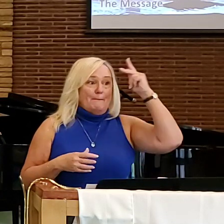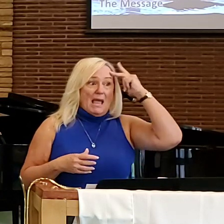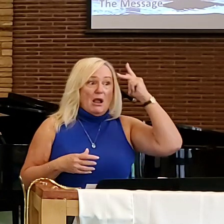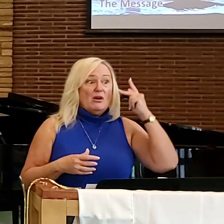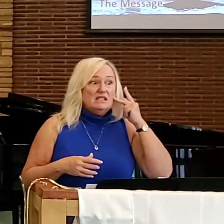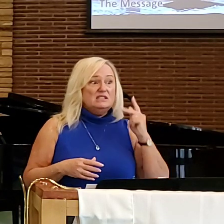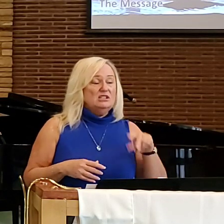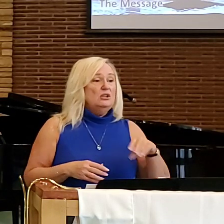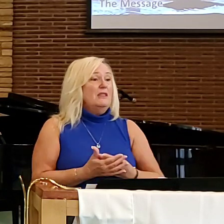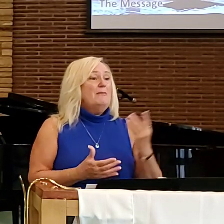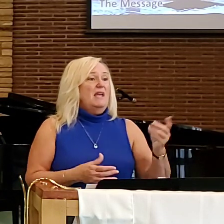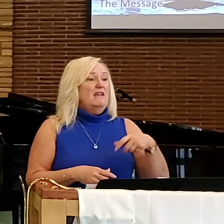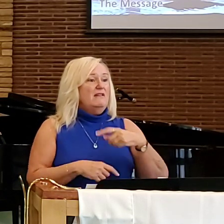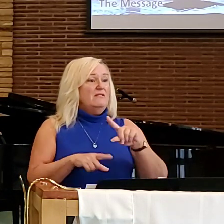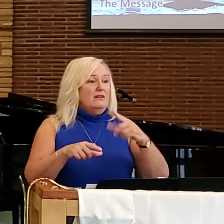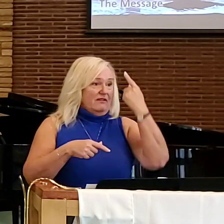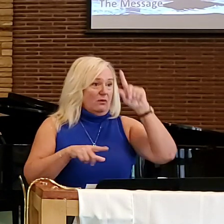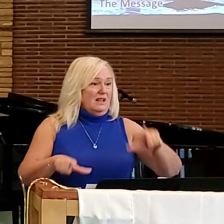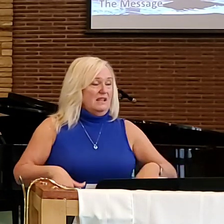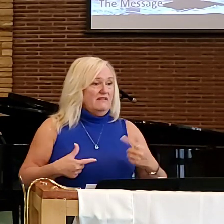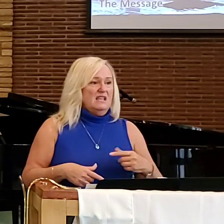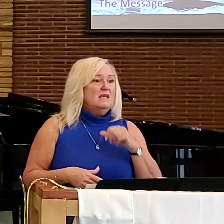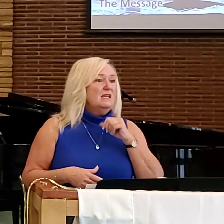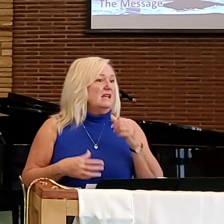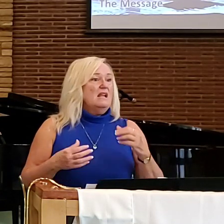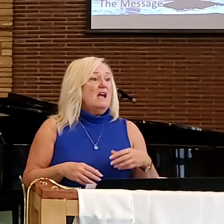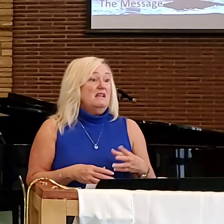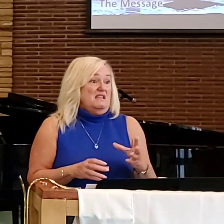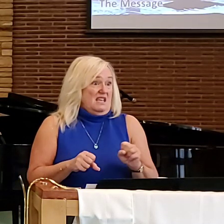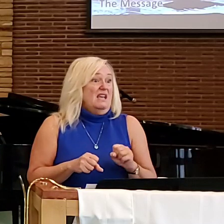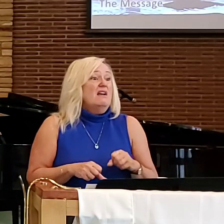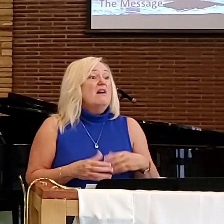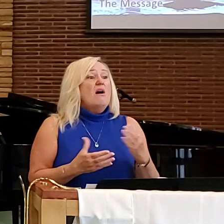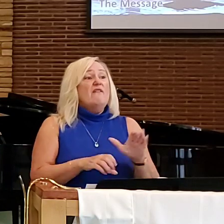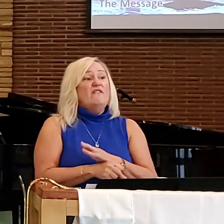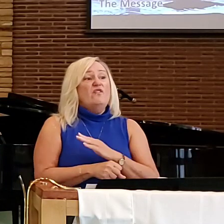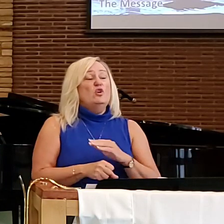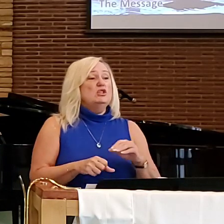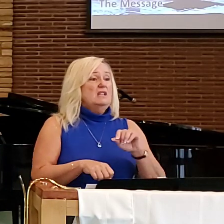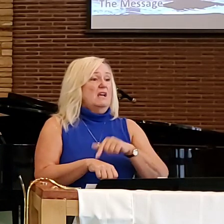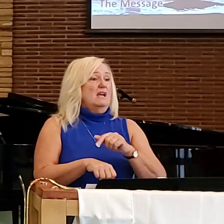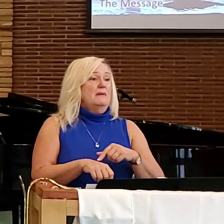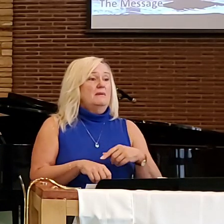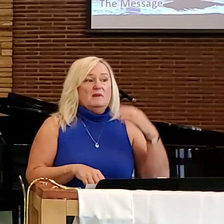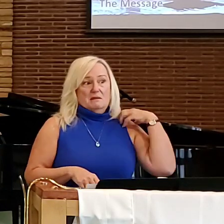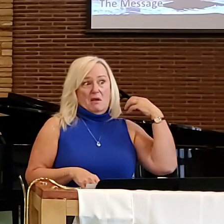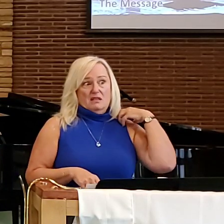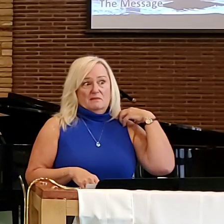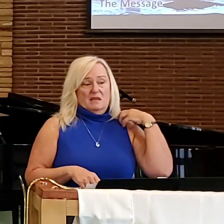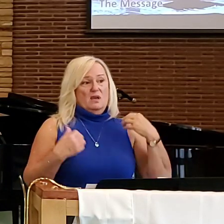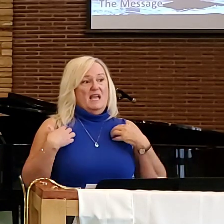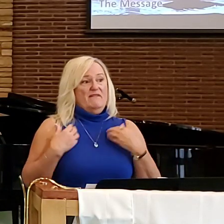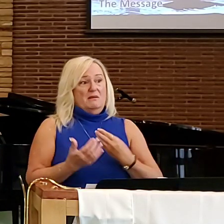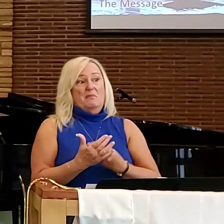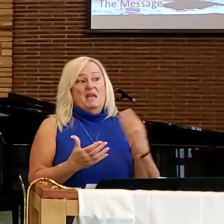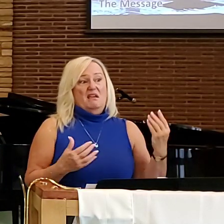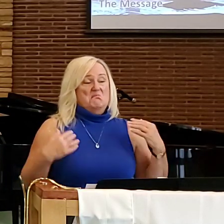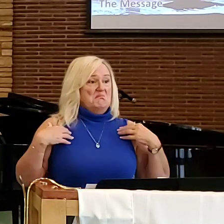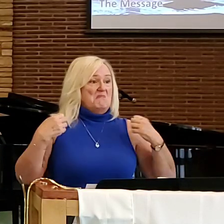and food. And they can't get a full-time job because then the boss man would have to pay health